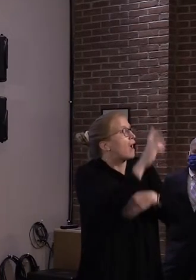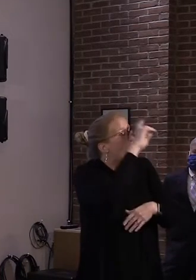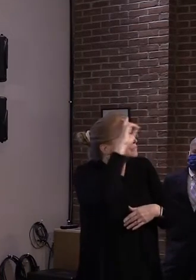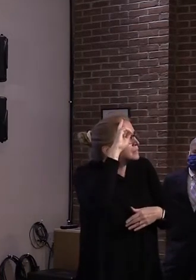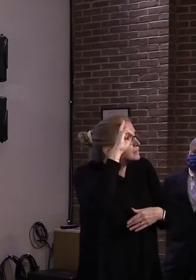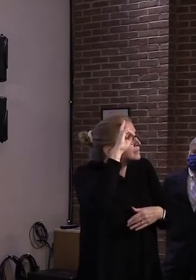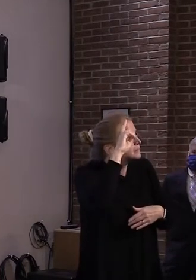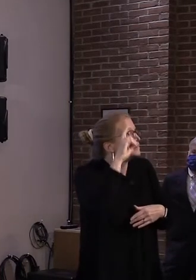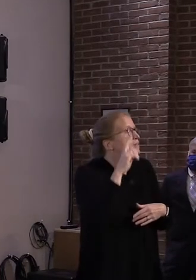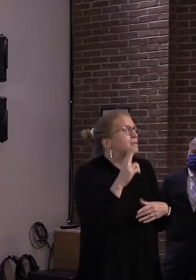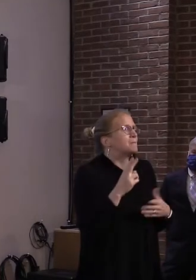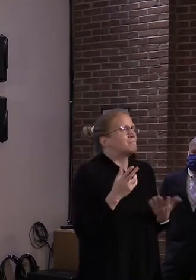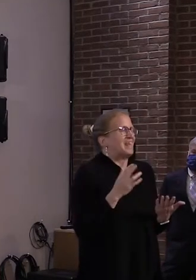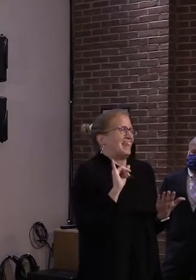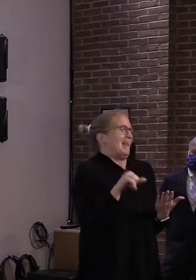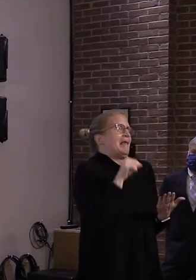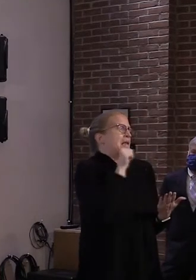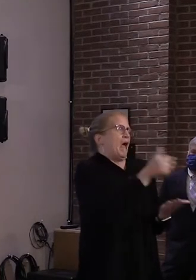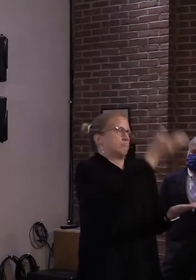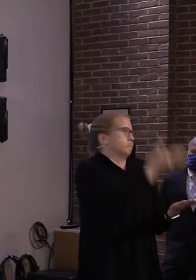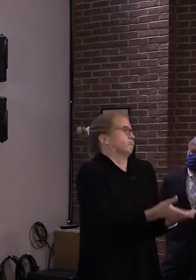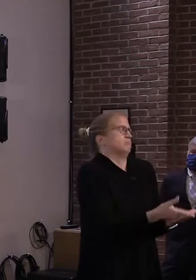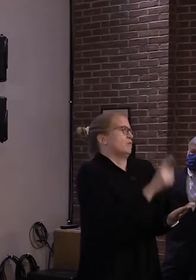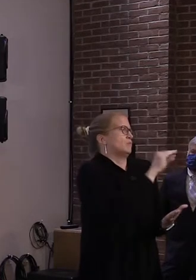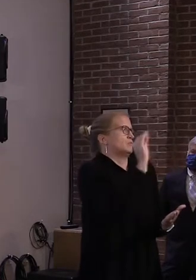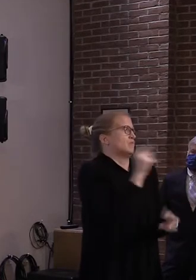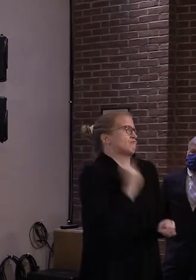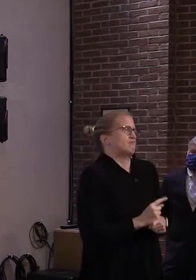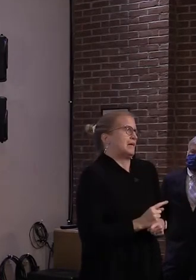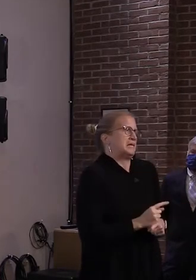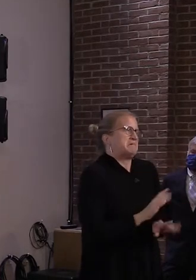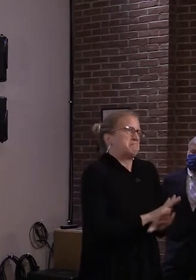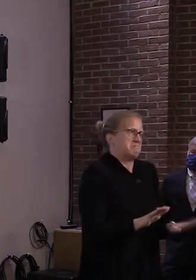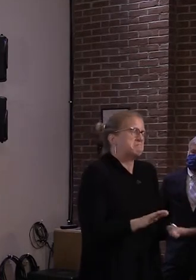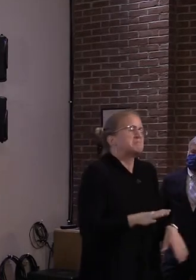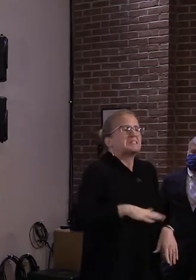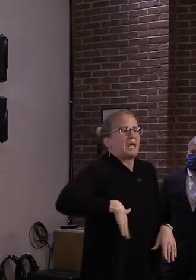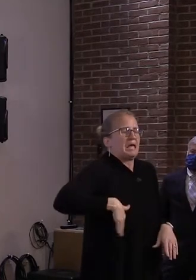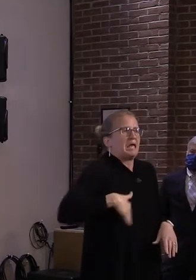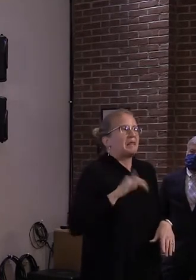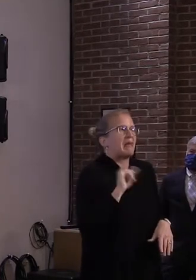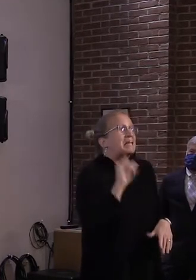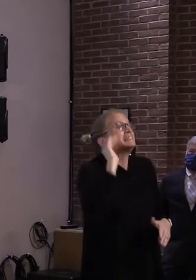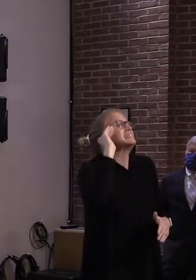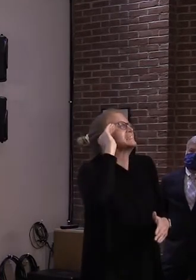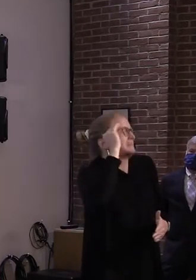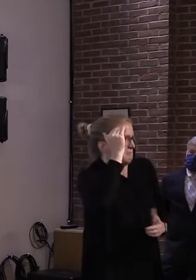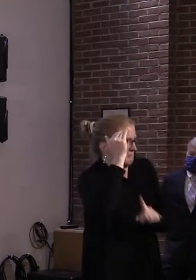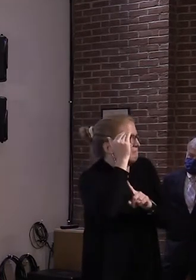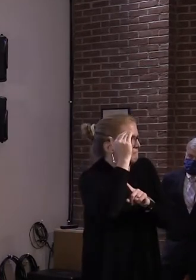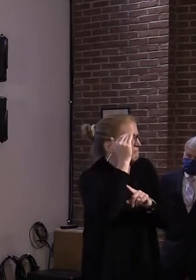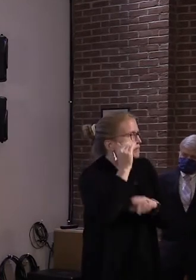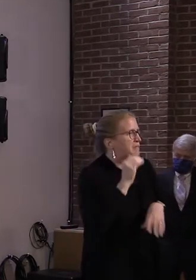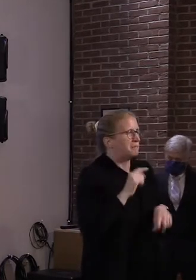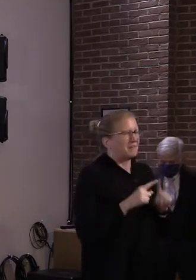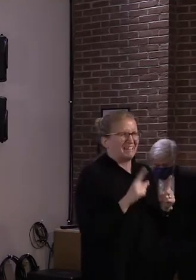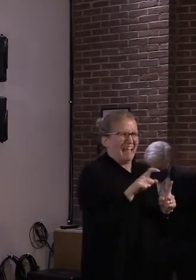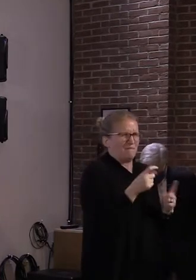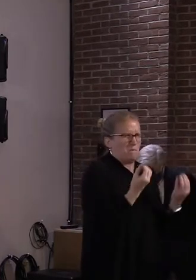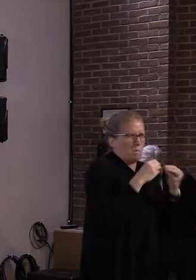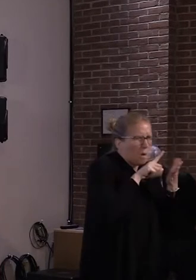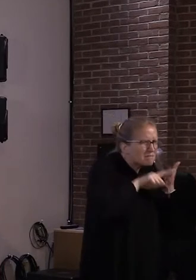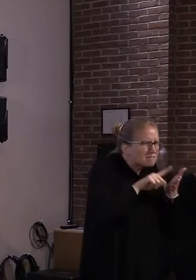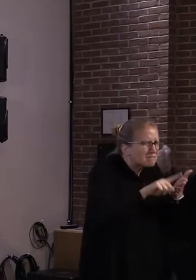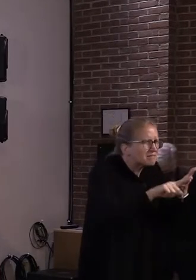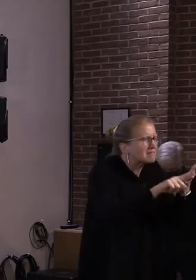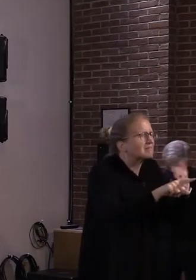That data is being questioned a bit because it turns out if you are pregnant, there's a very low threshold for